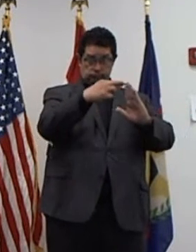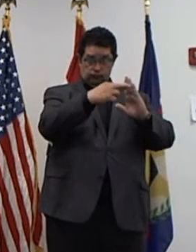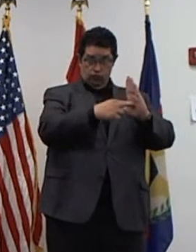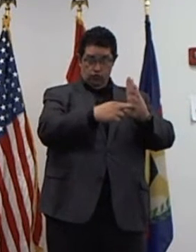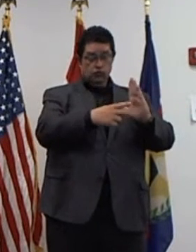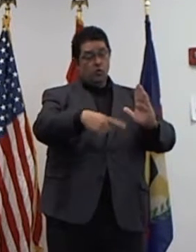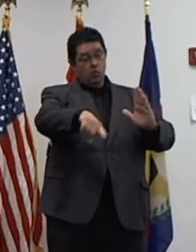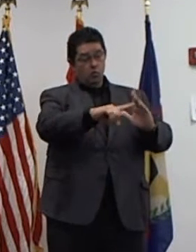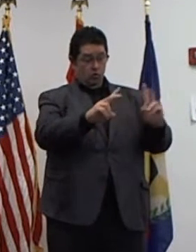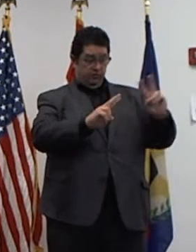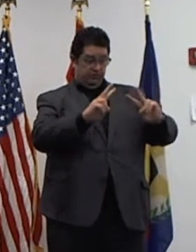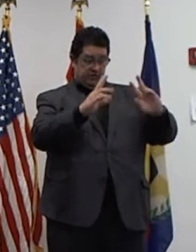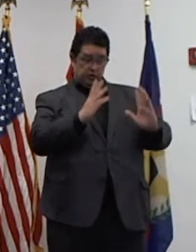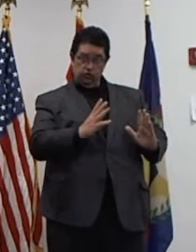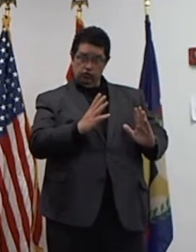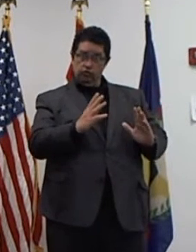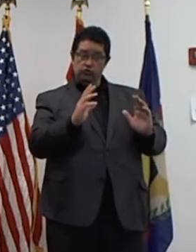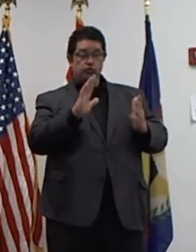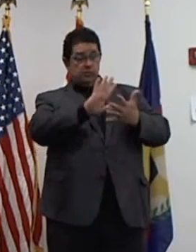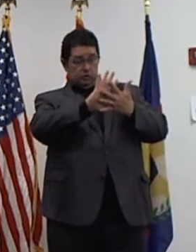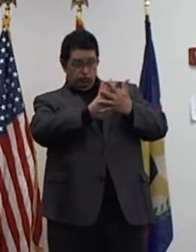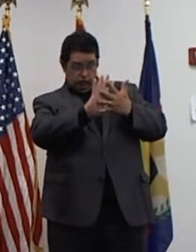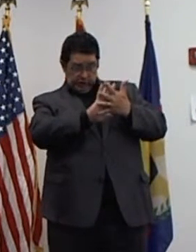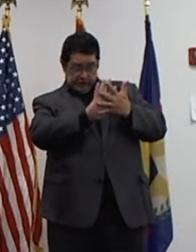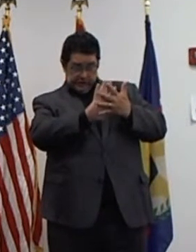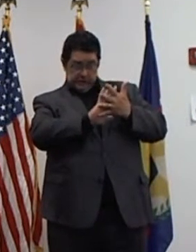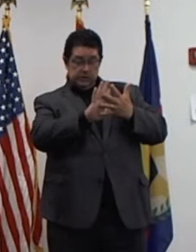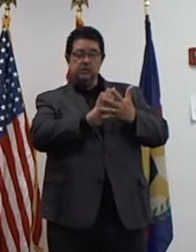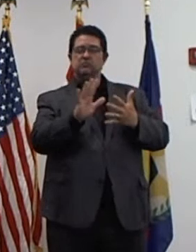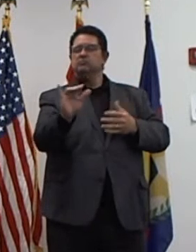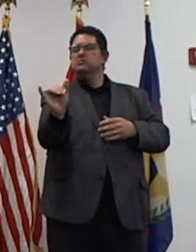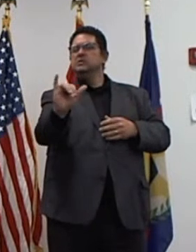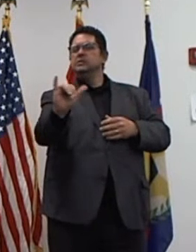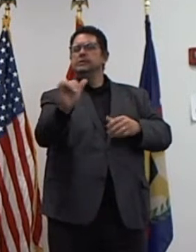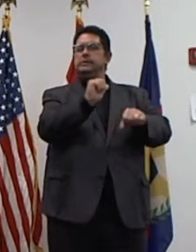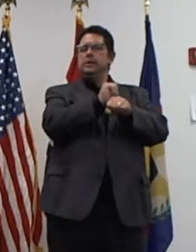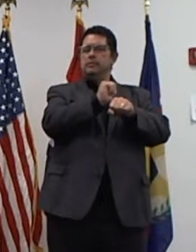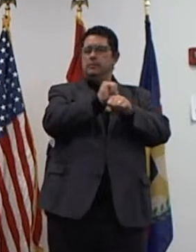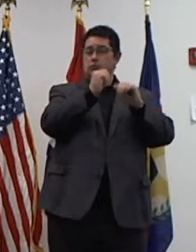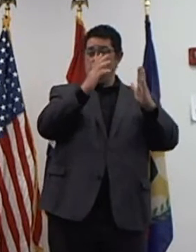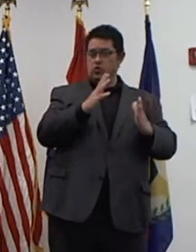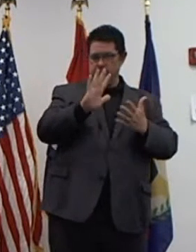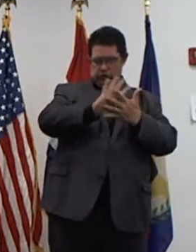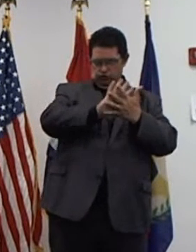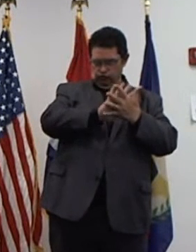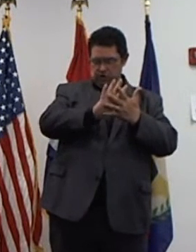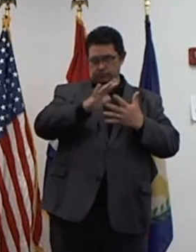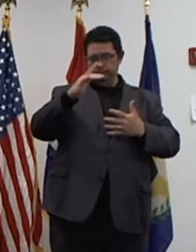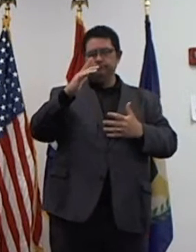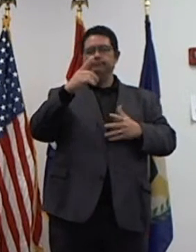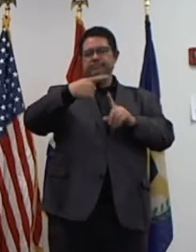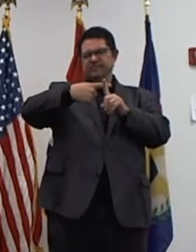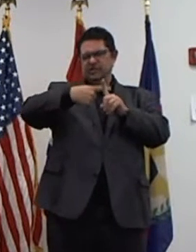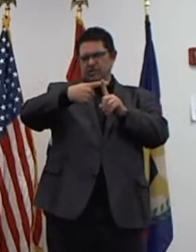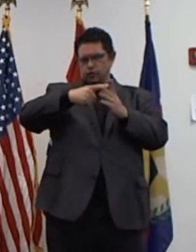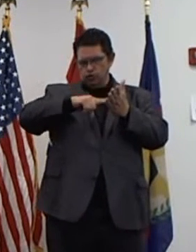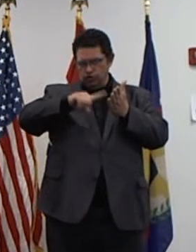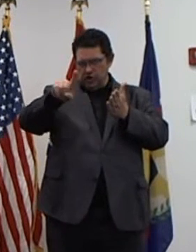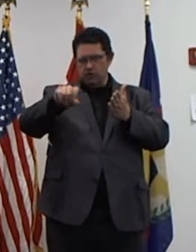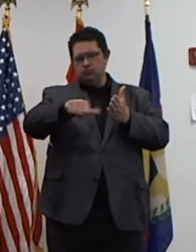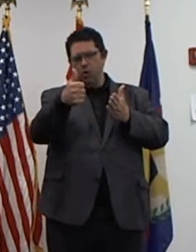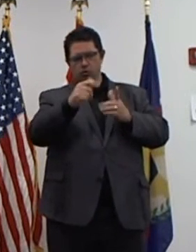in these types of facilities will be screened as employees of these facilities are screened with temperature checks and other